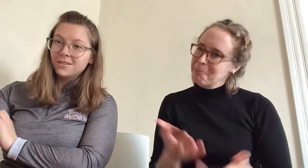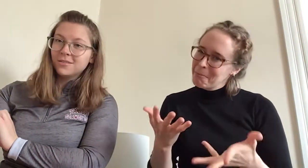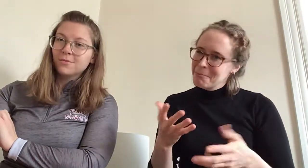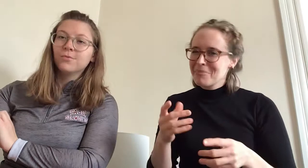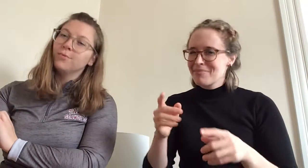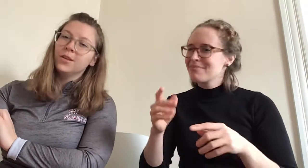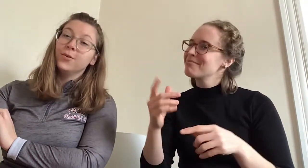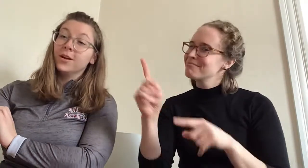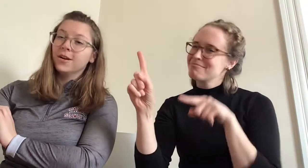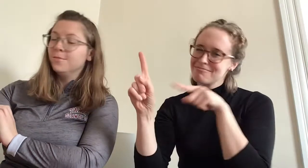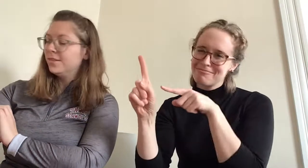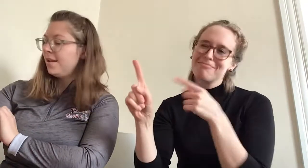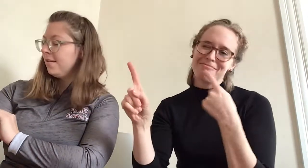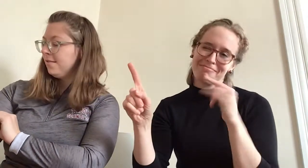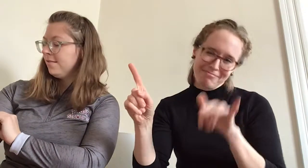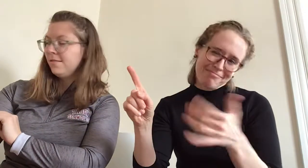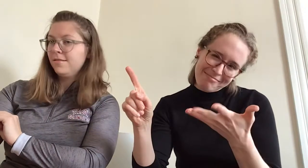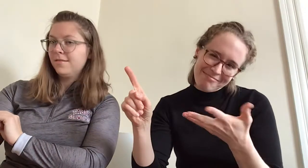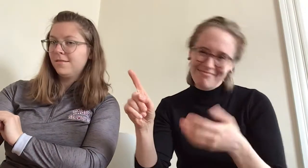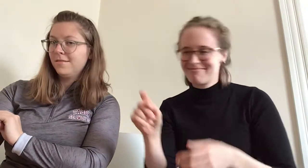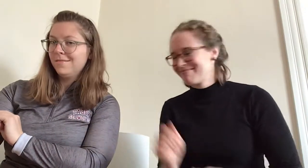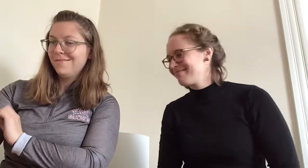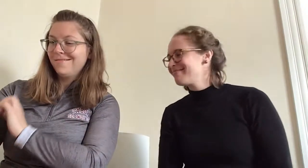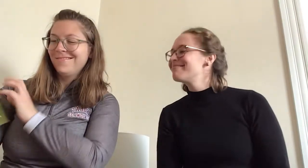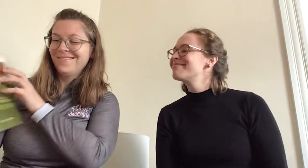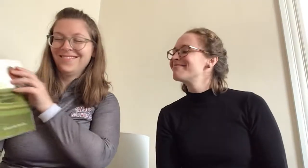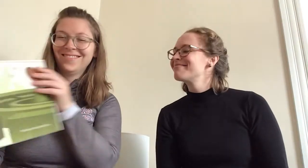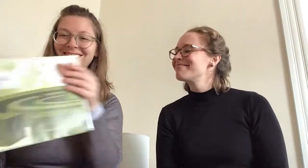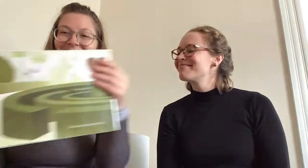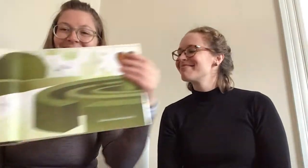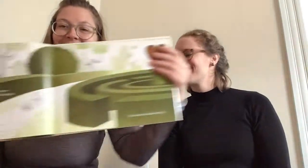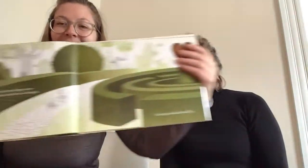At least when you hear him say it.